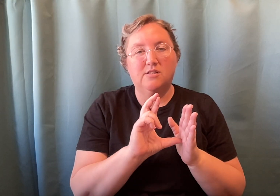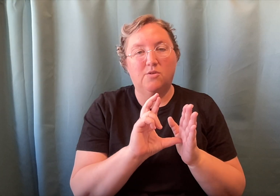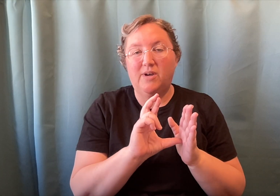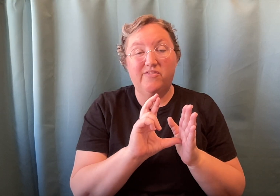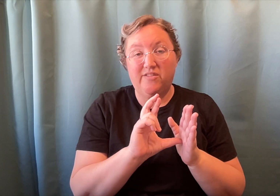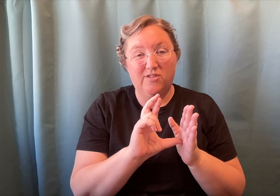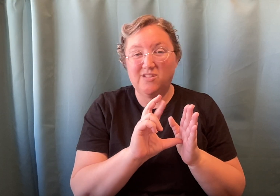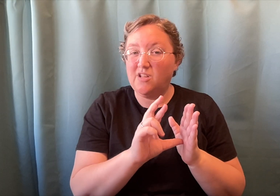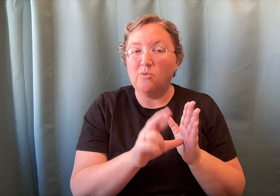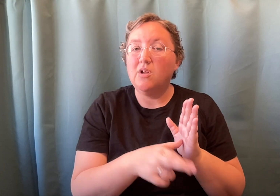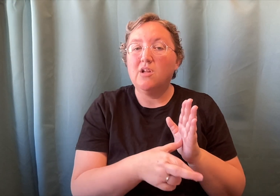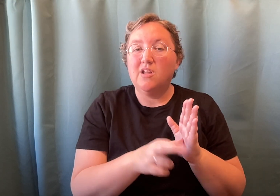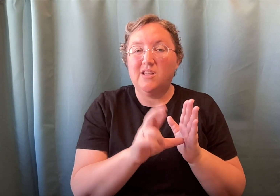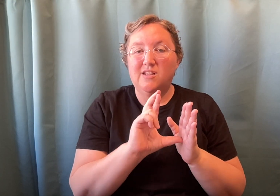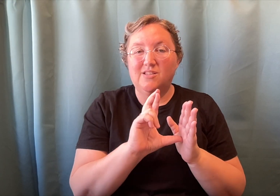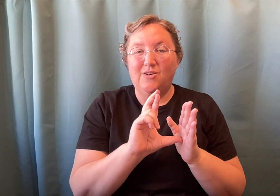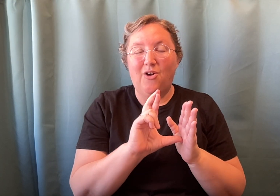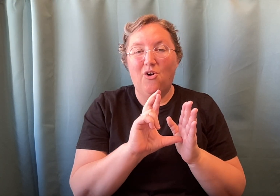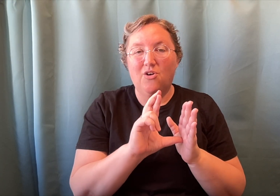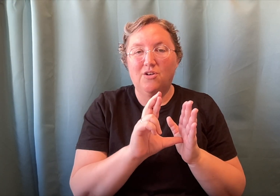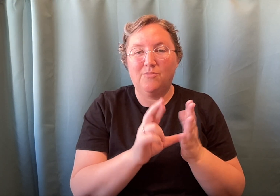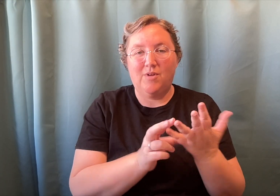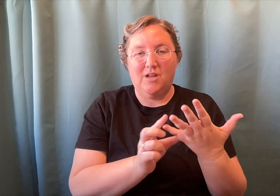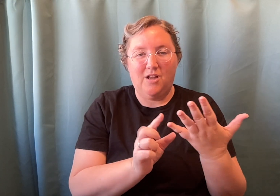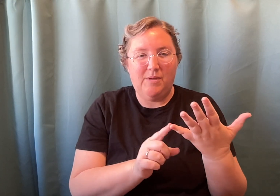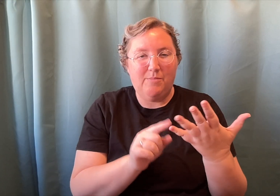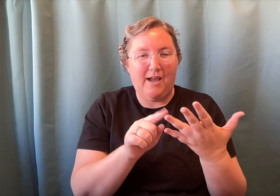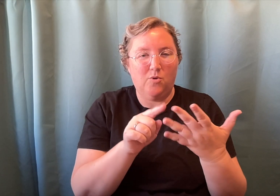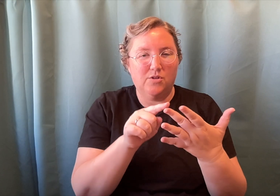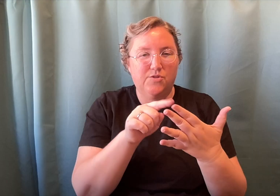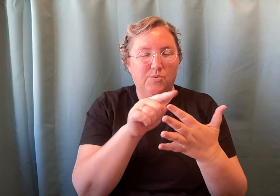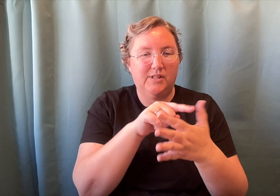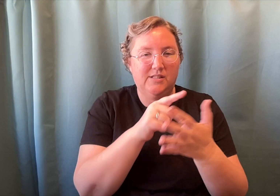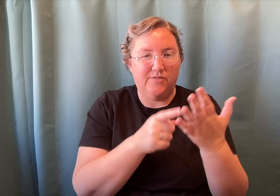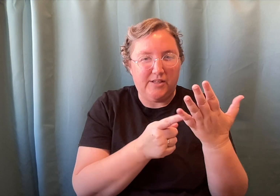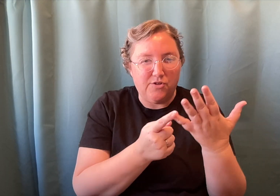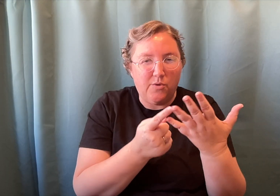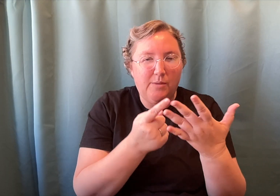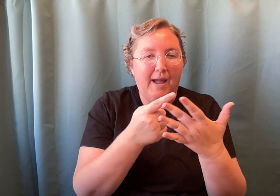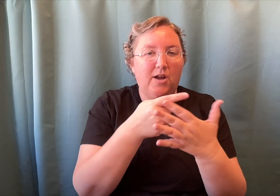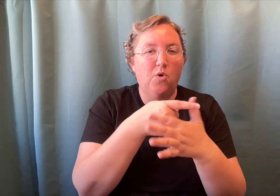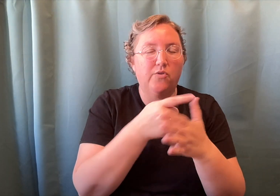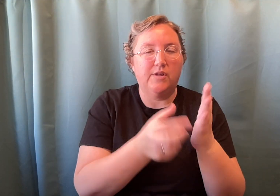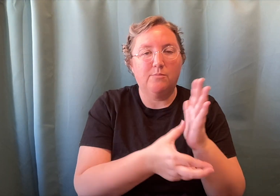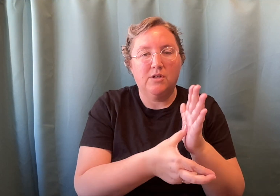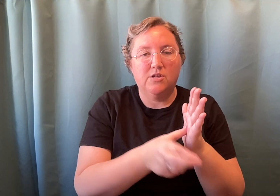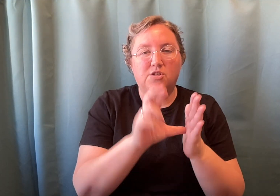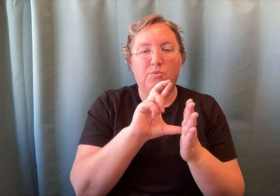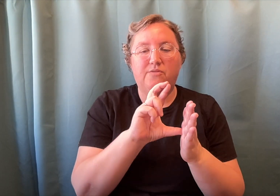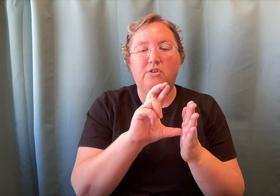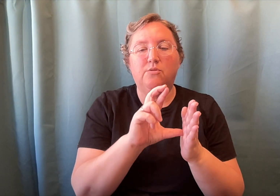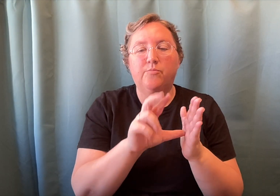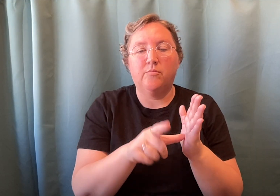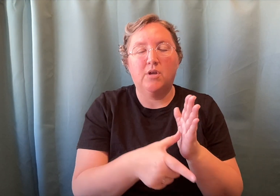my favorite. So it is an R coming backwards through a list of things. You're going back over them. So review.